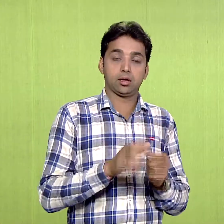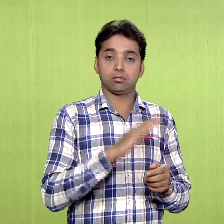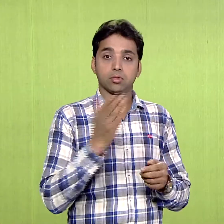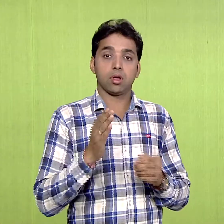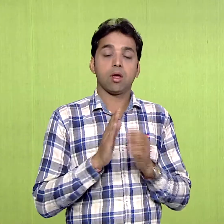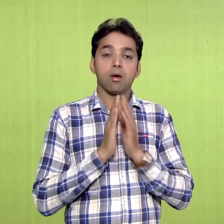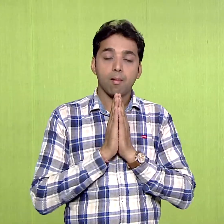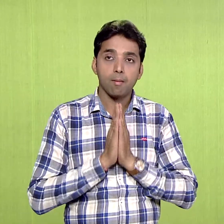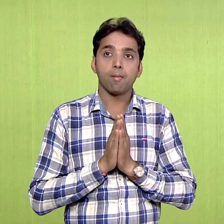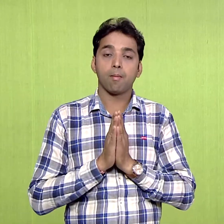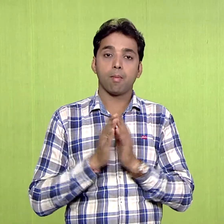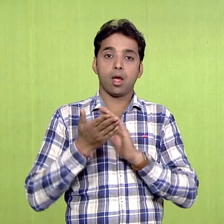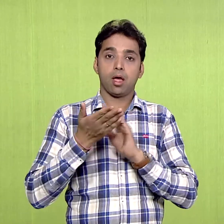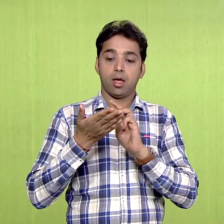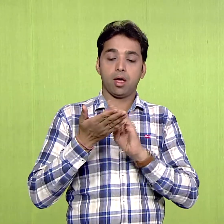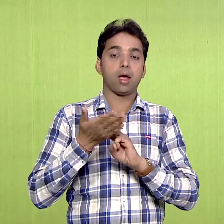Mahadev temple.